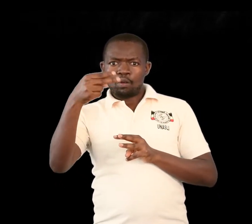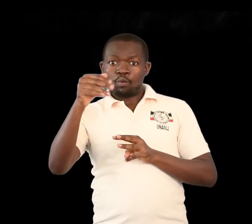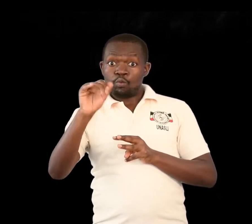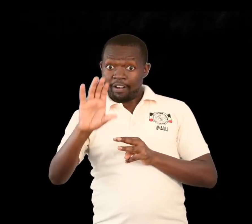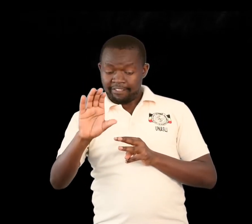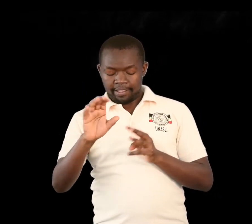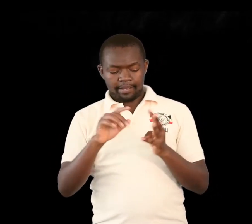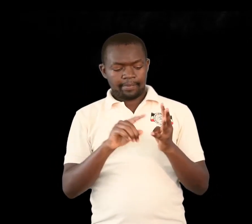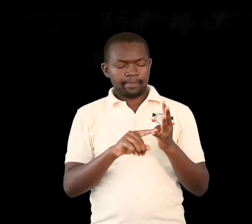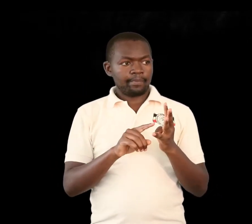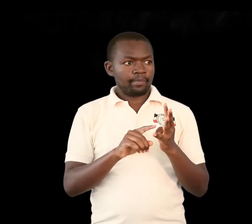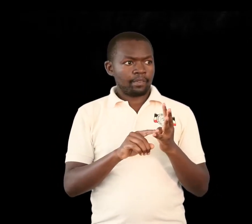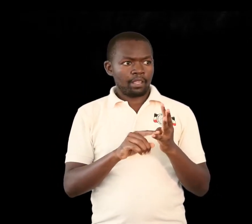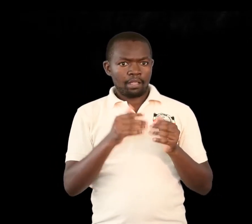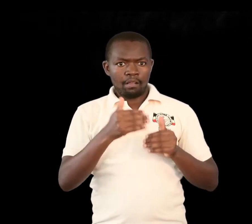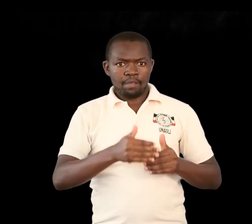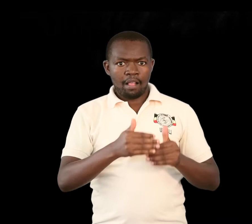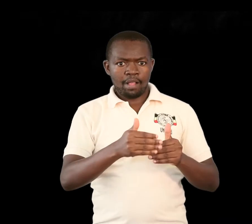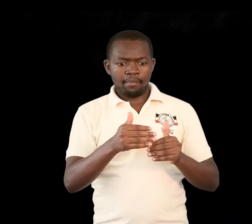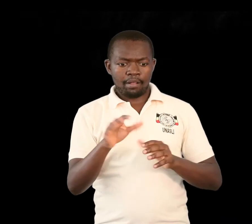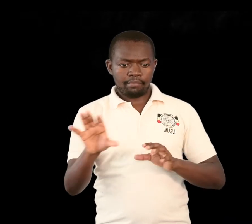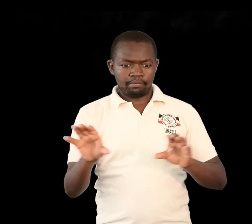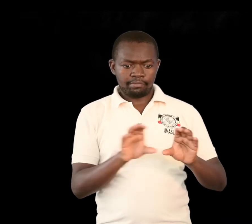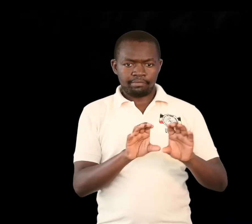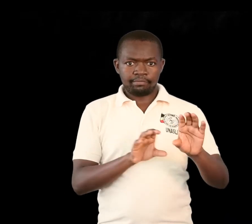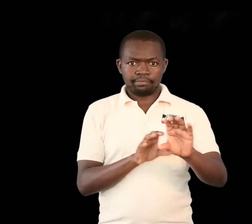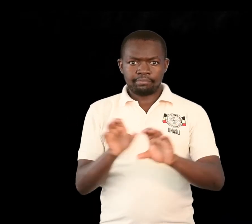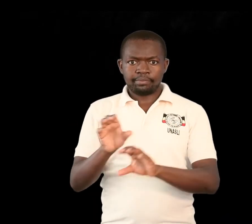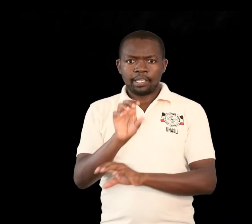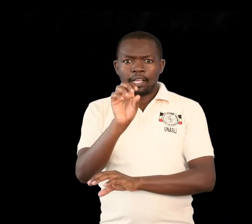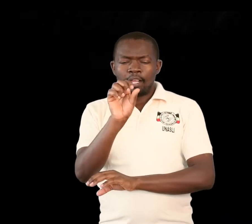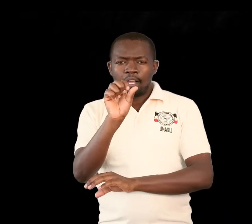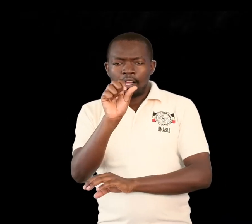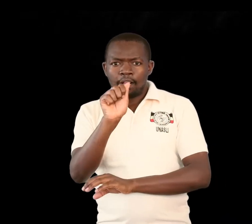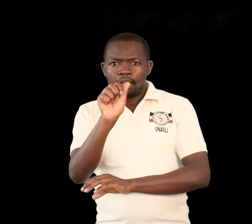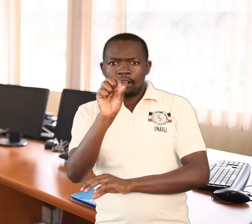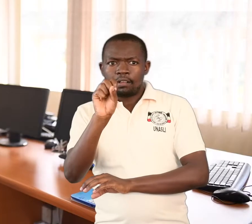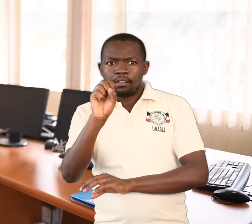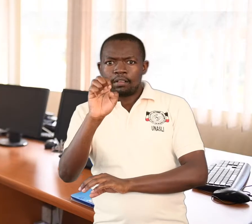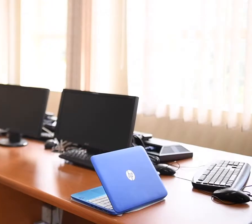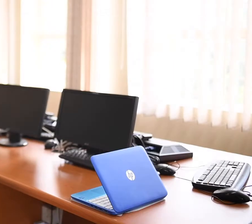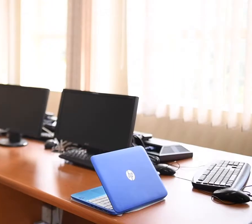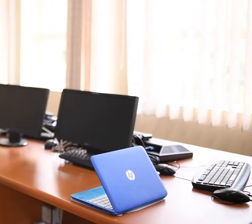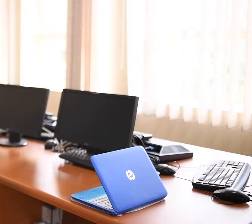assembly. These are the 6 art disciplines.